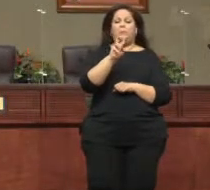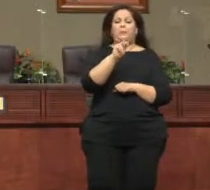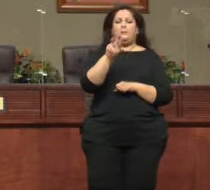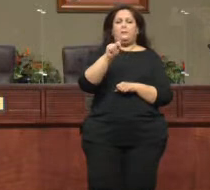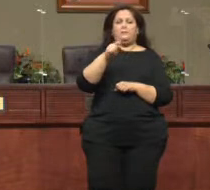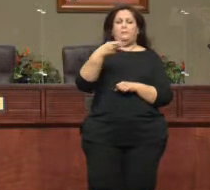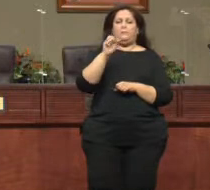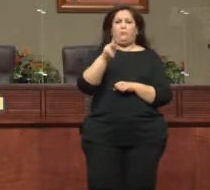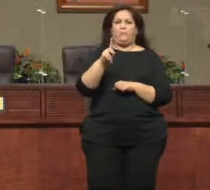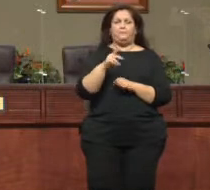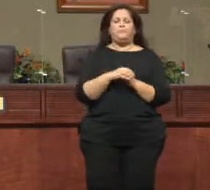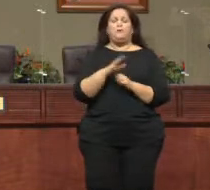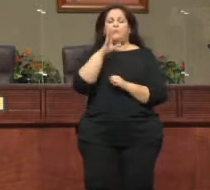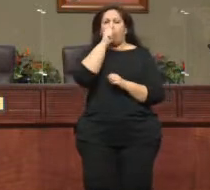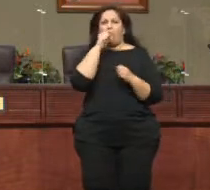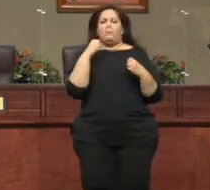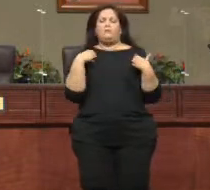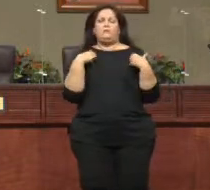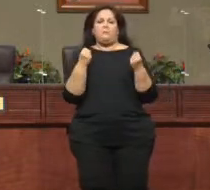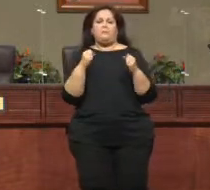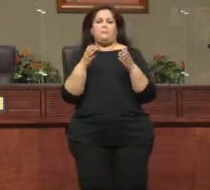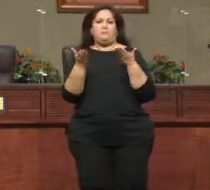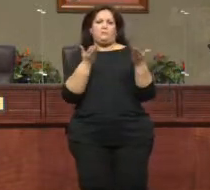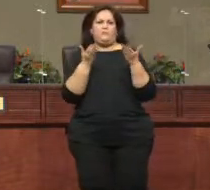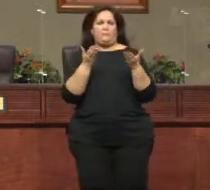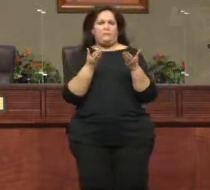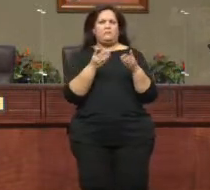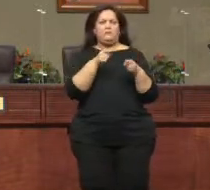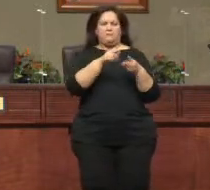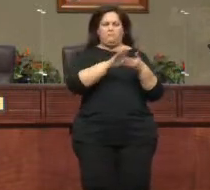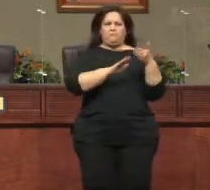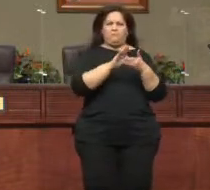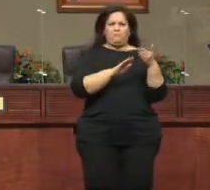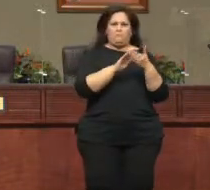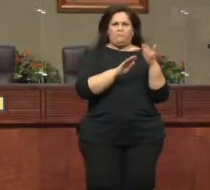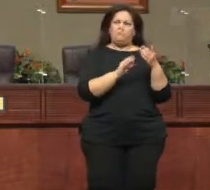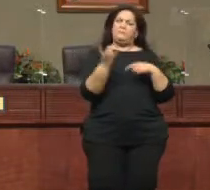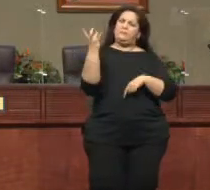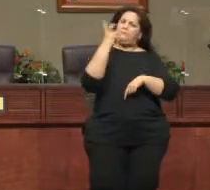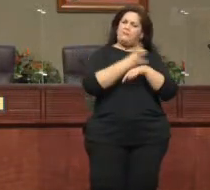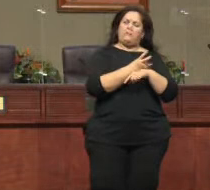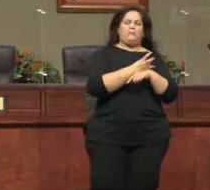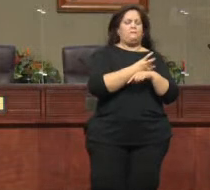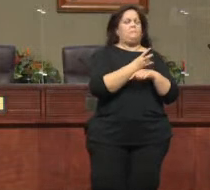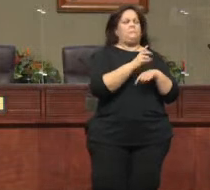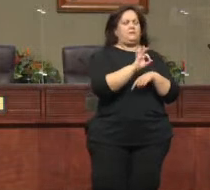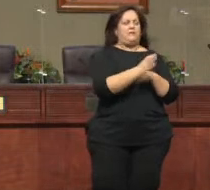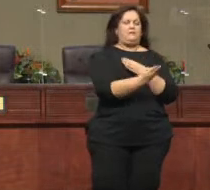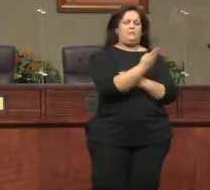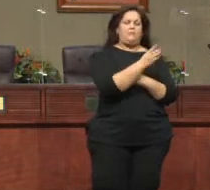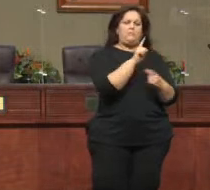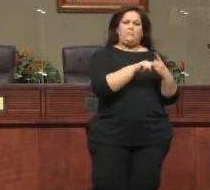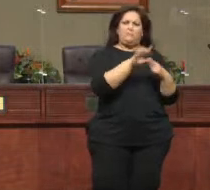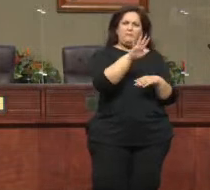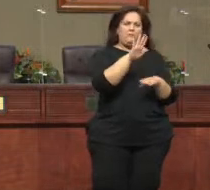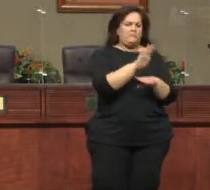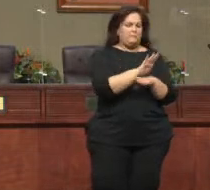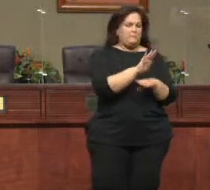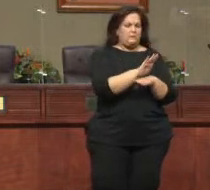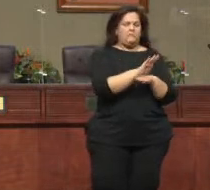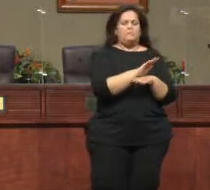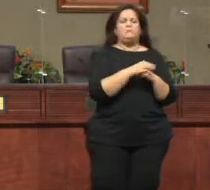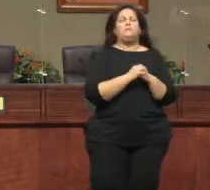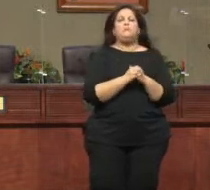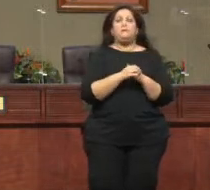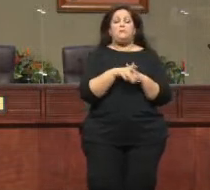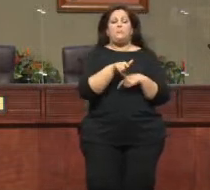Health Services maintains the site 7 days a week between the hours of 9 a.m. to 5 p.m. And although the